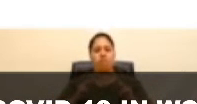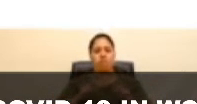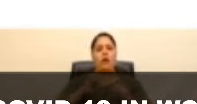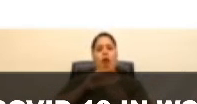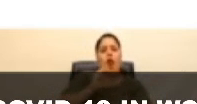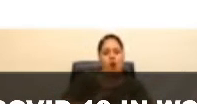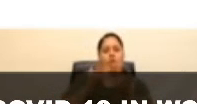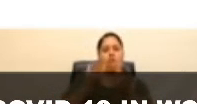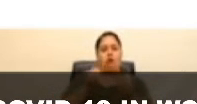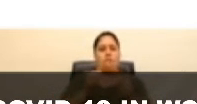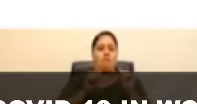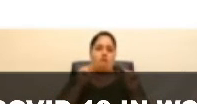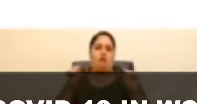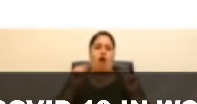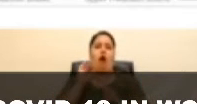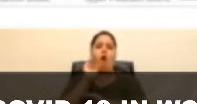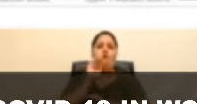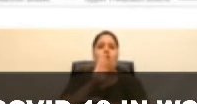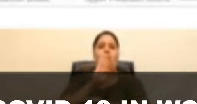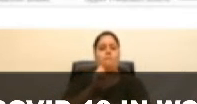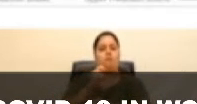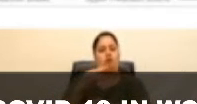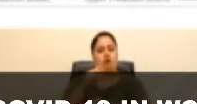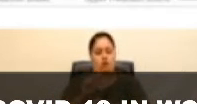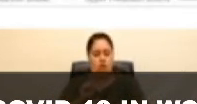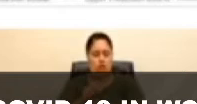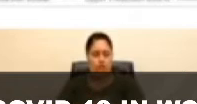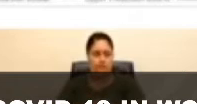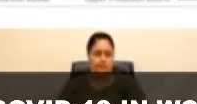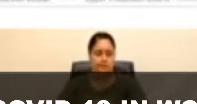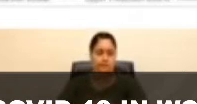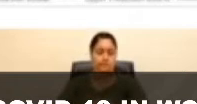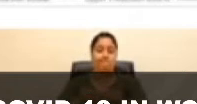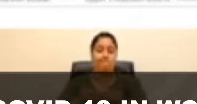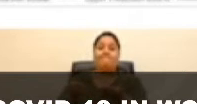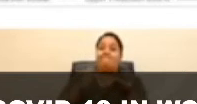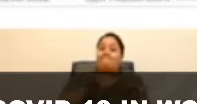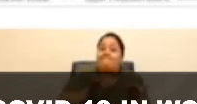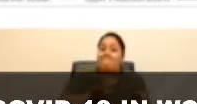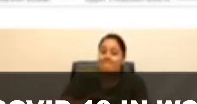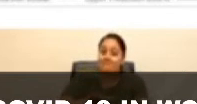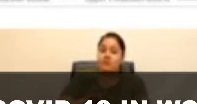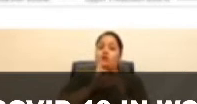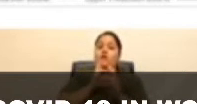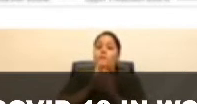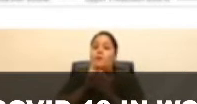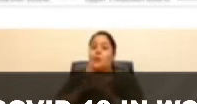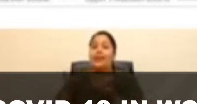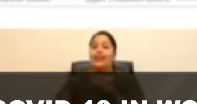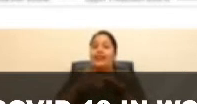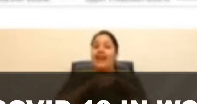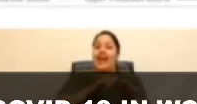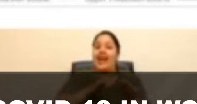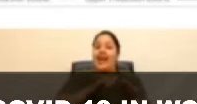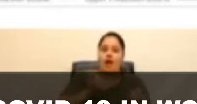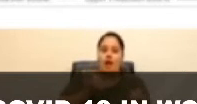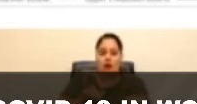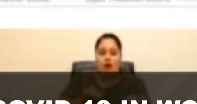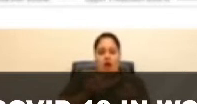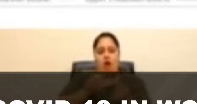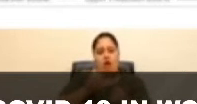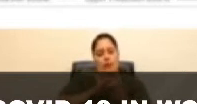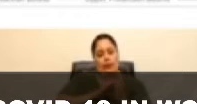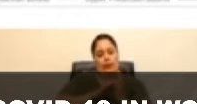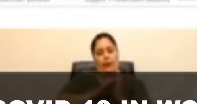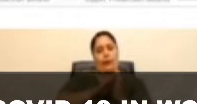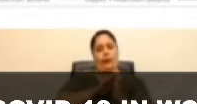Overberg. The mortality is, our reported deaths per day is starting to increase. And this is